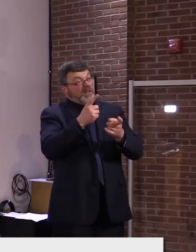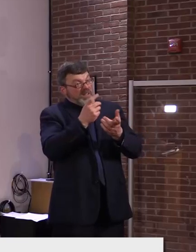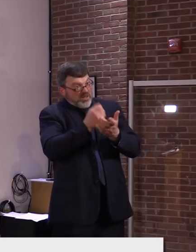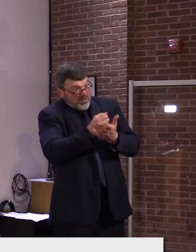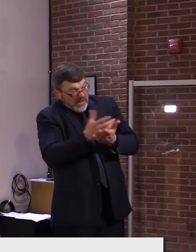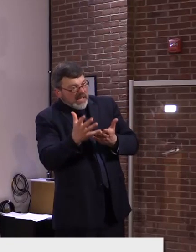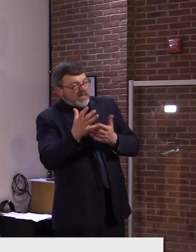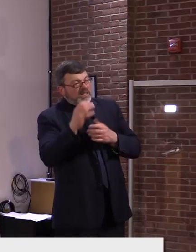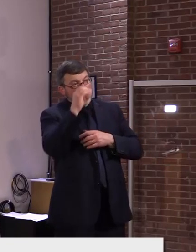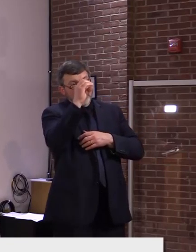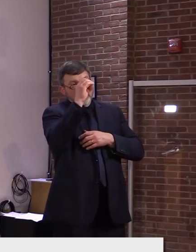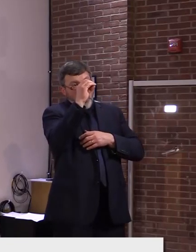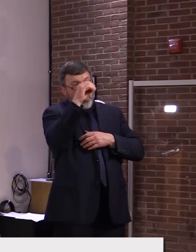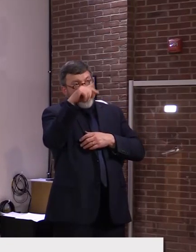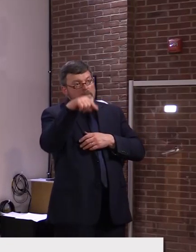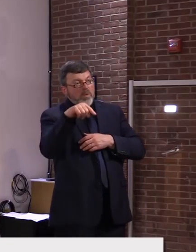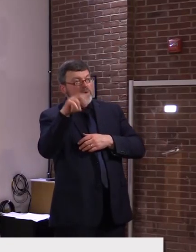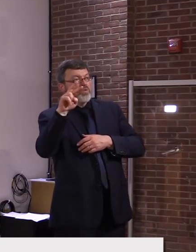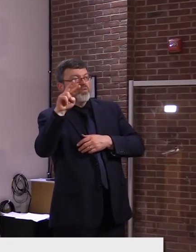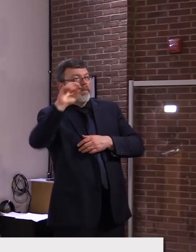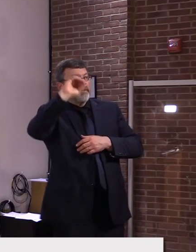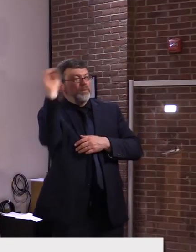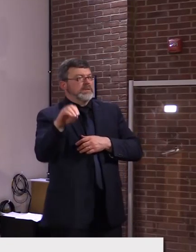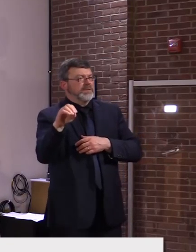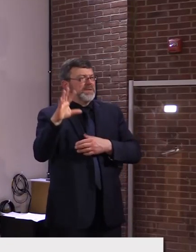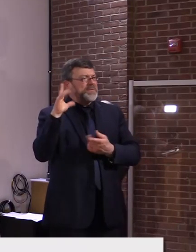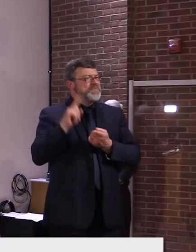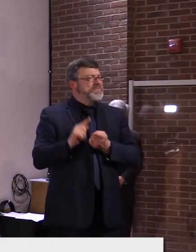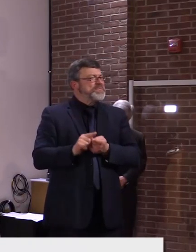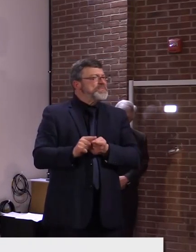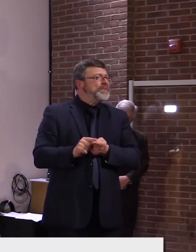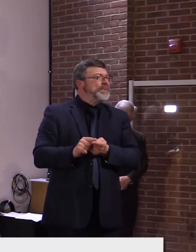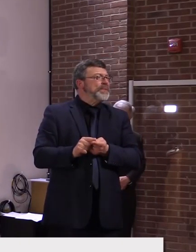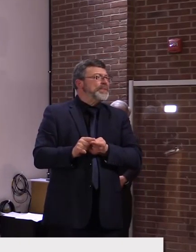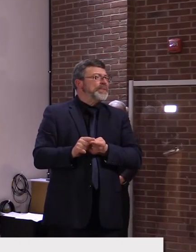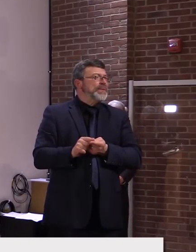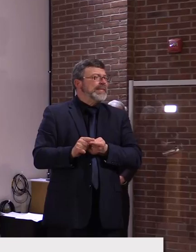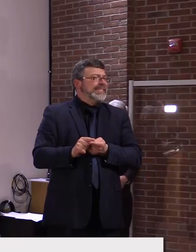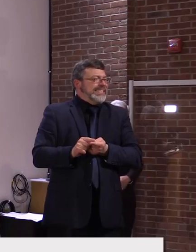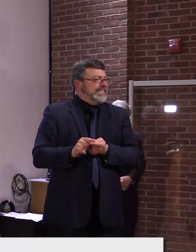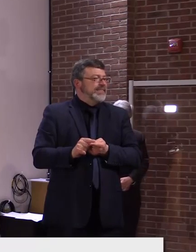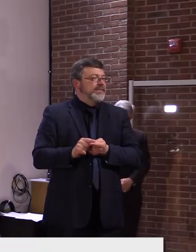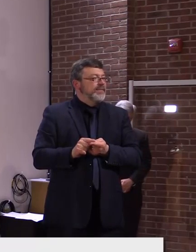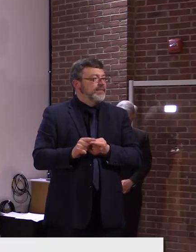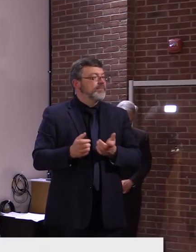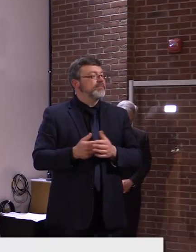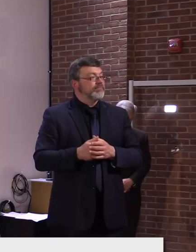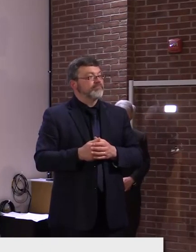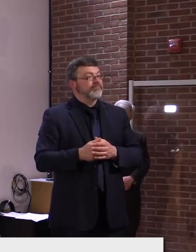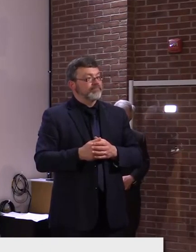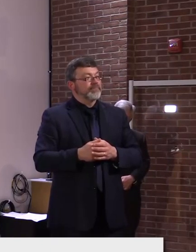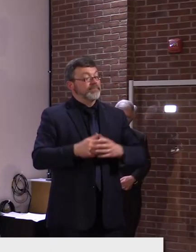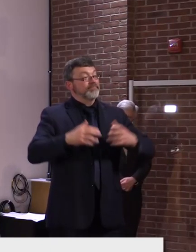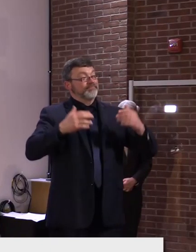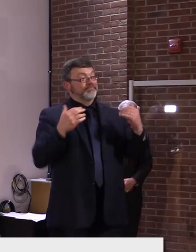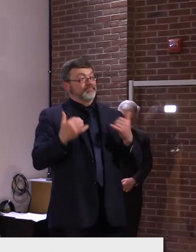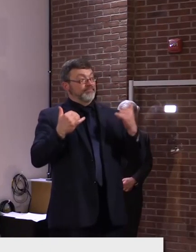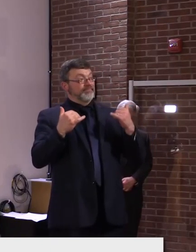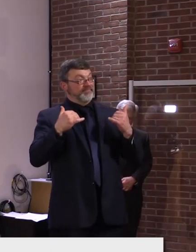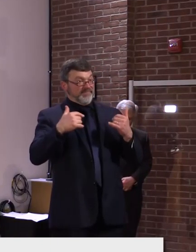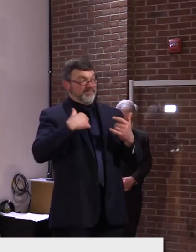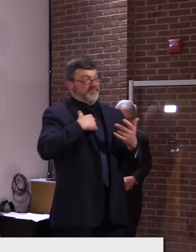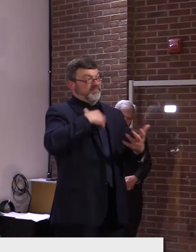as possible. But as we eventually transition vaccination to the healthcare system and try to meet the remaining